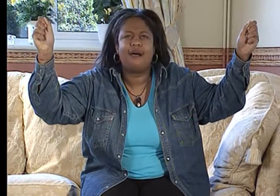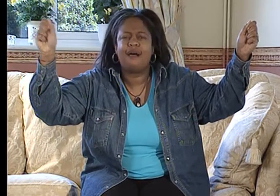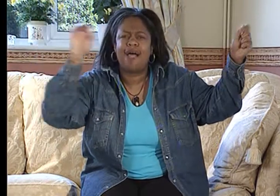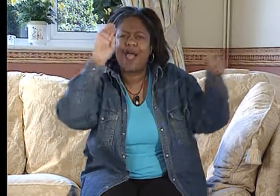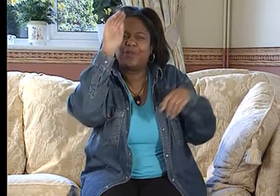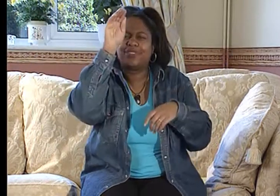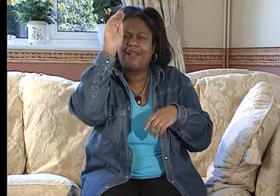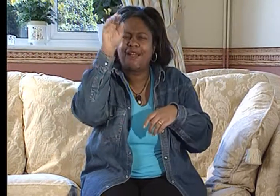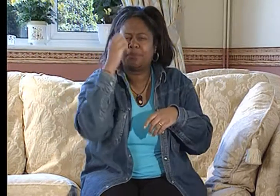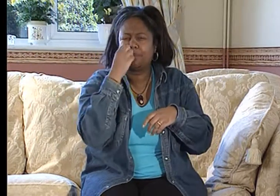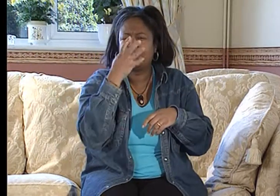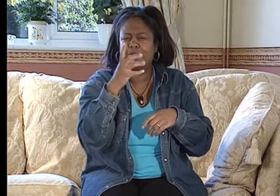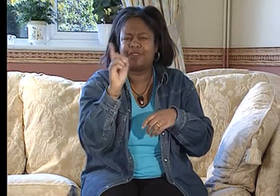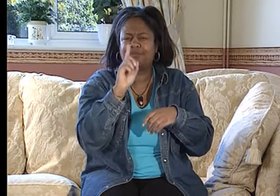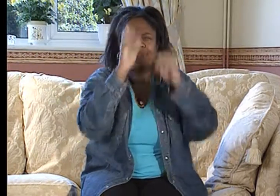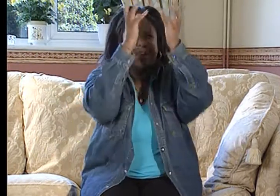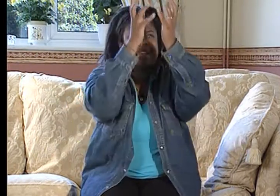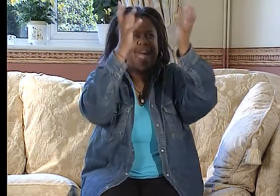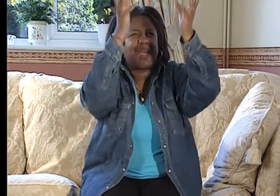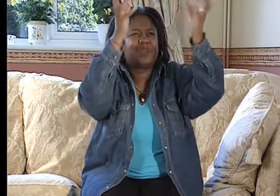She got out of bed and opened her curtains.